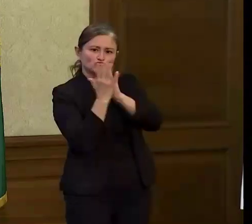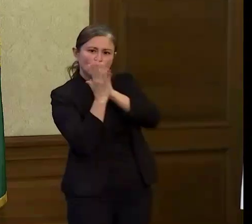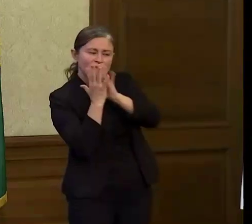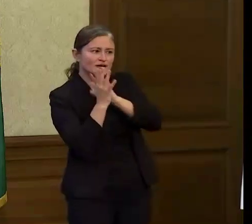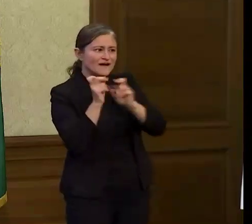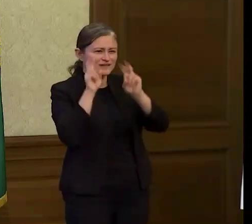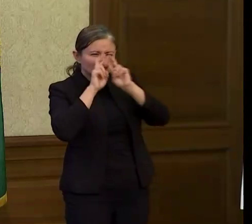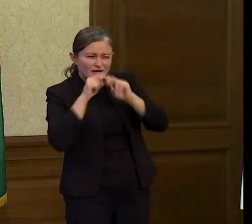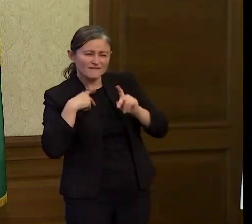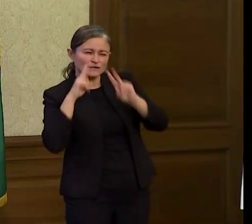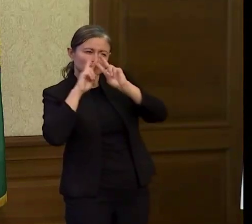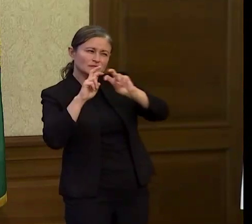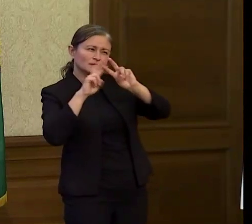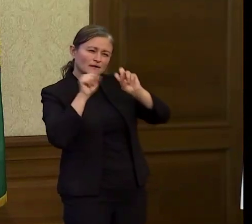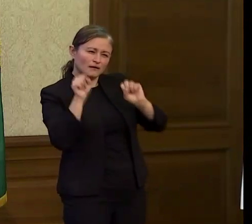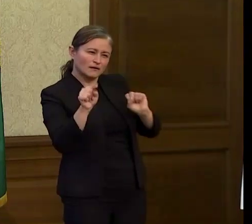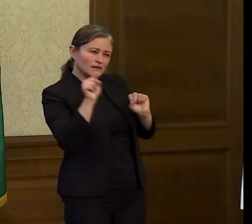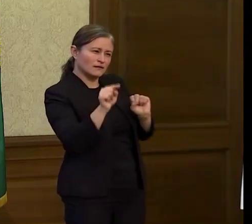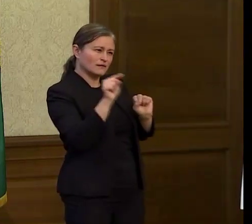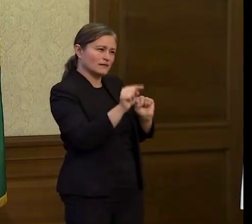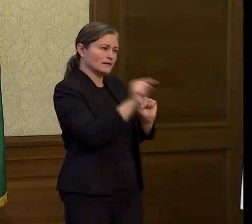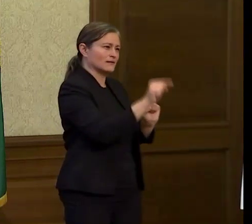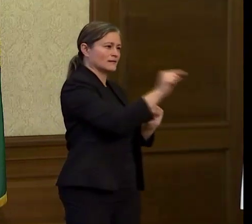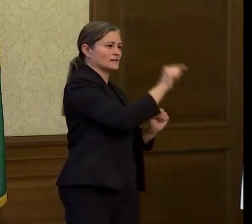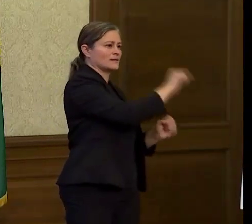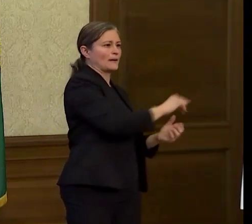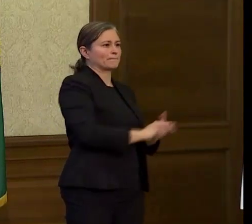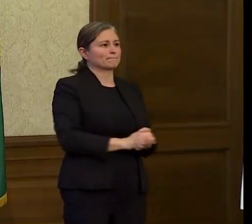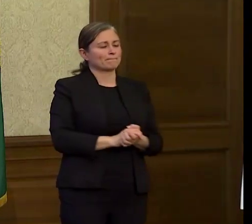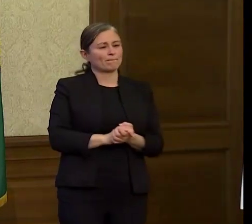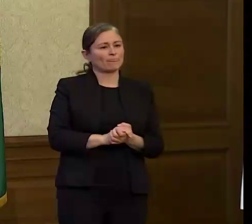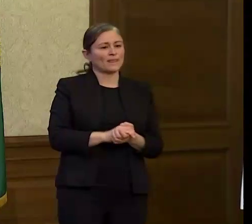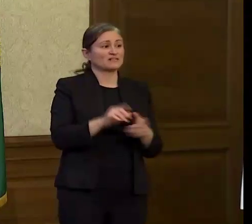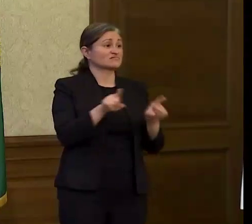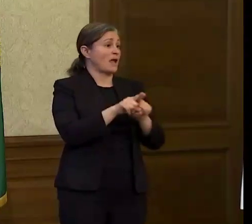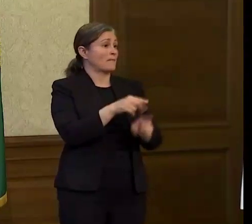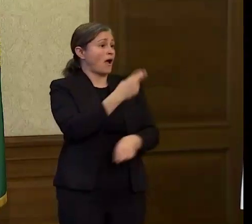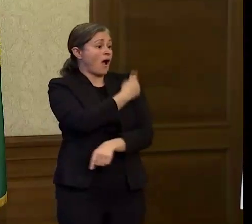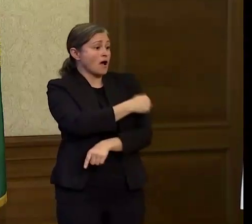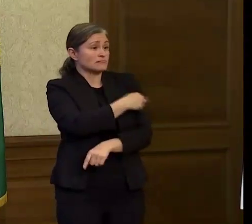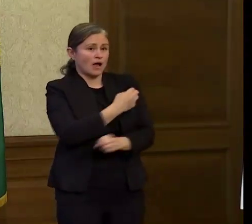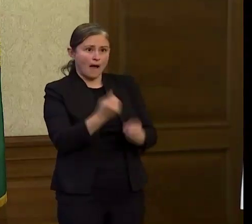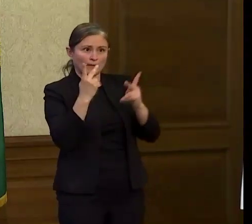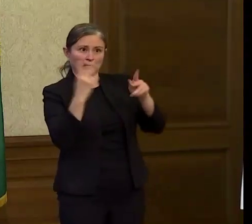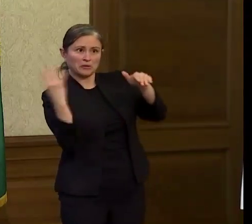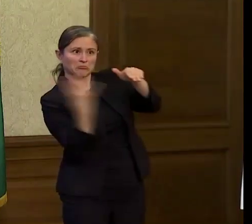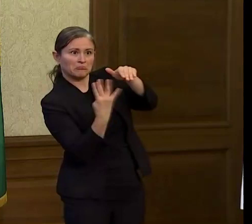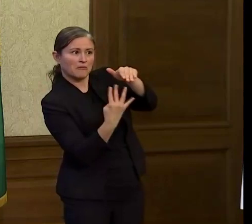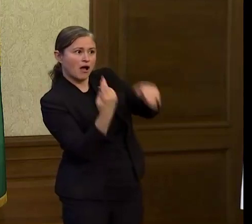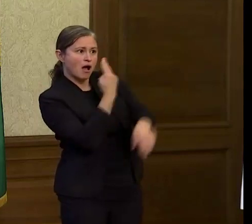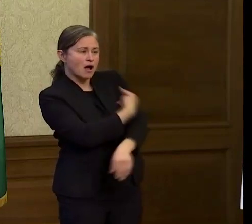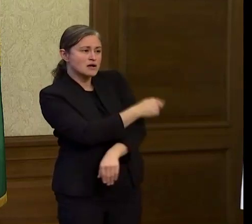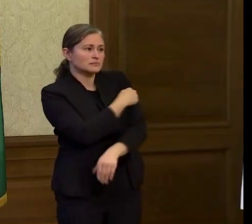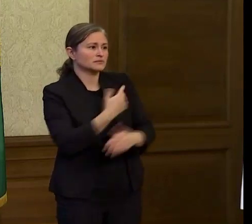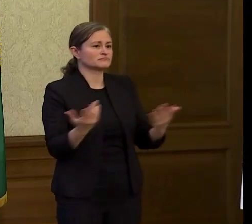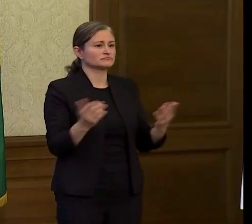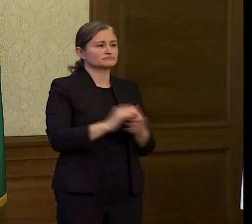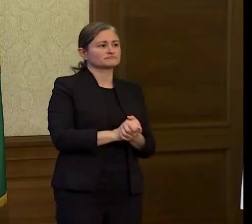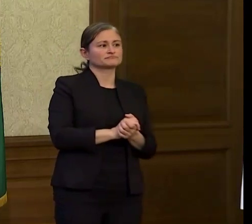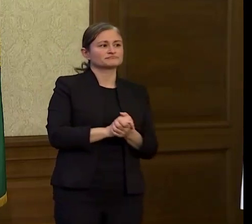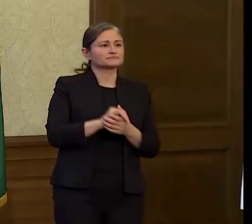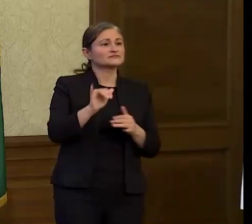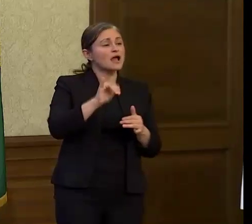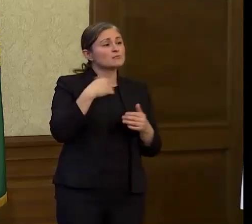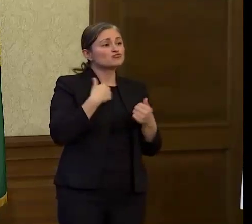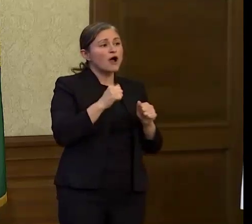of COVID-like symptoms. We'll look to see whether the weather might be of giving us some assistance.